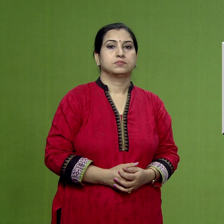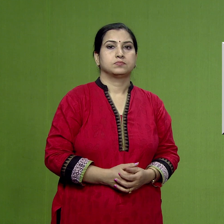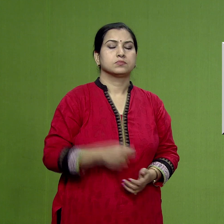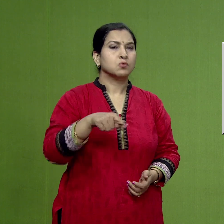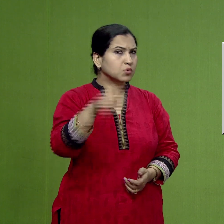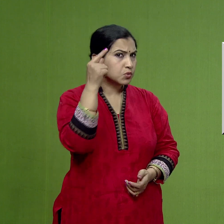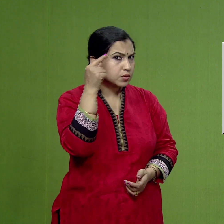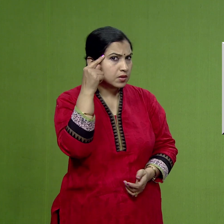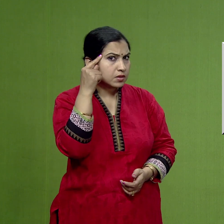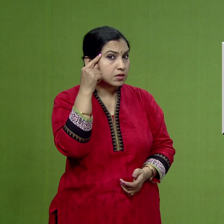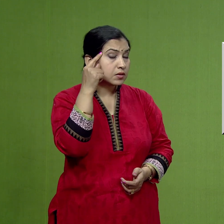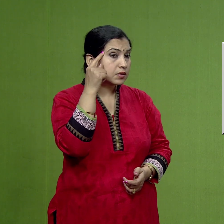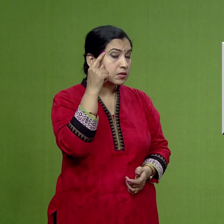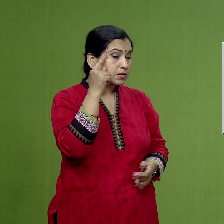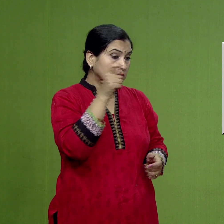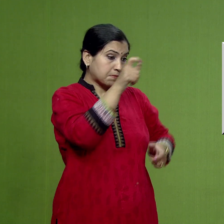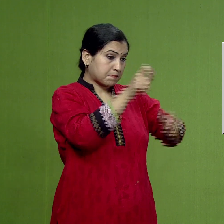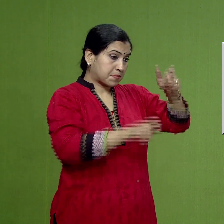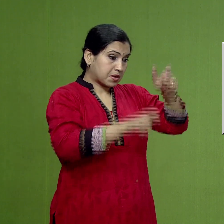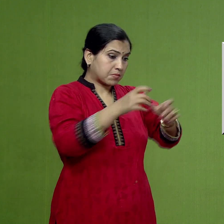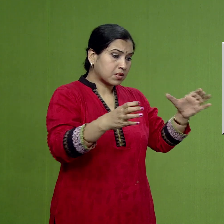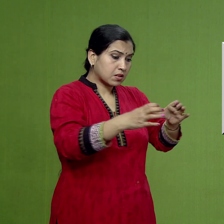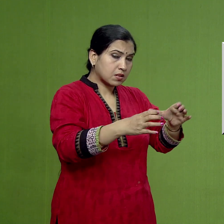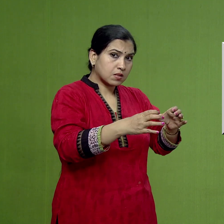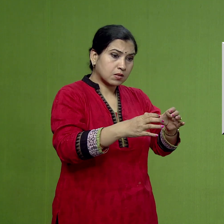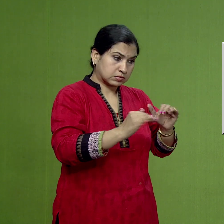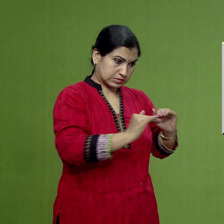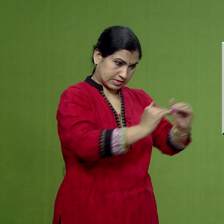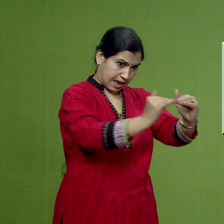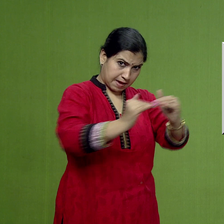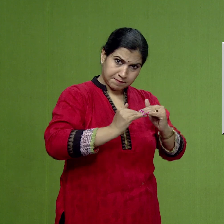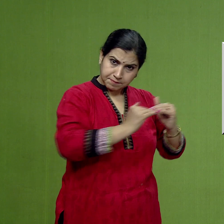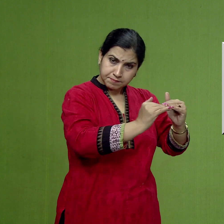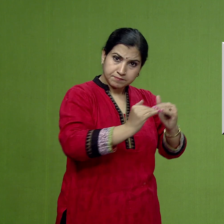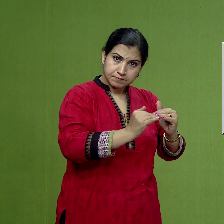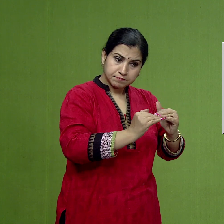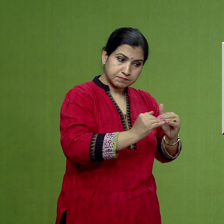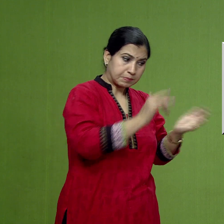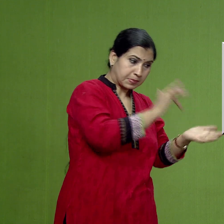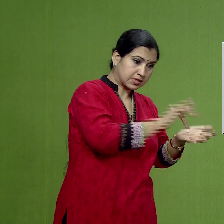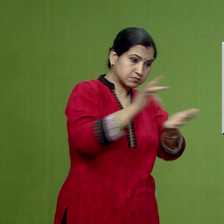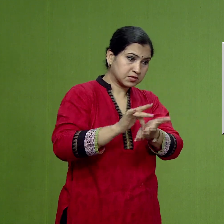what do you think population is distributed evenly all over an area?